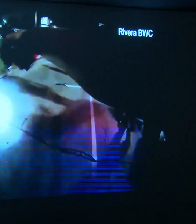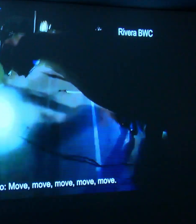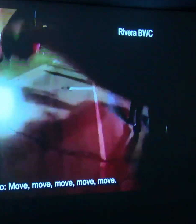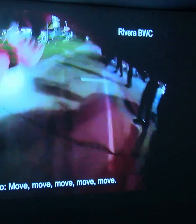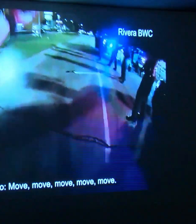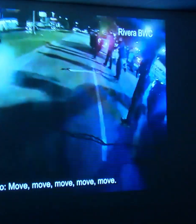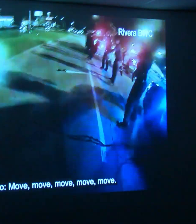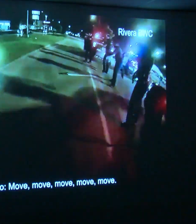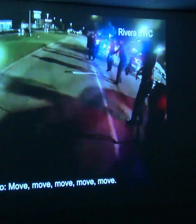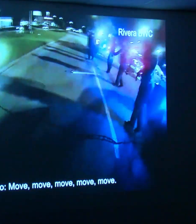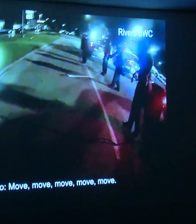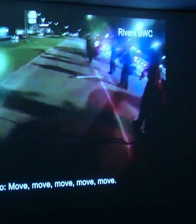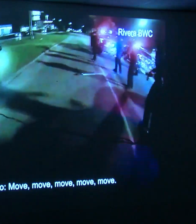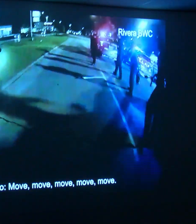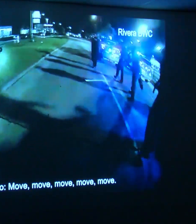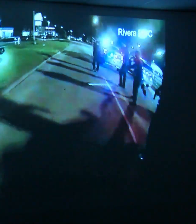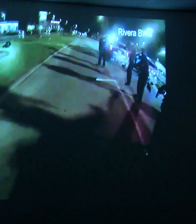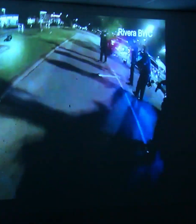way.